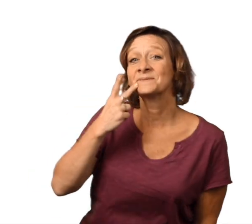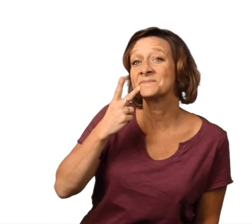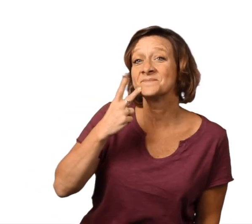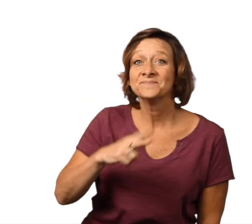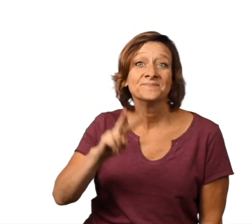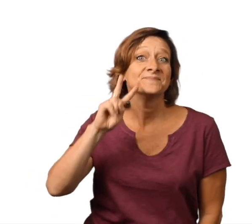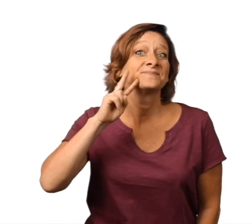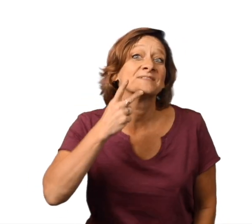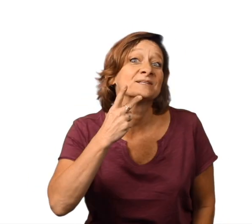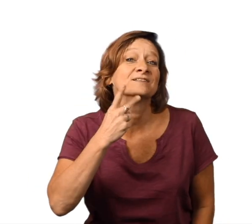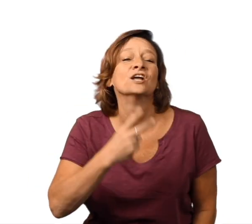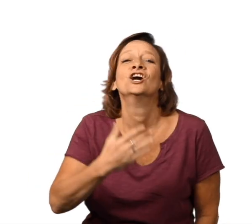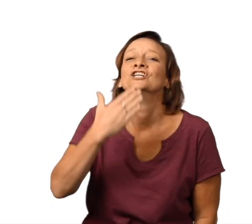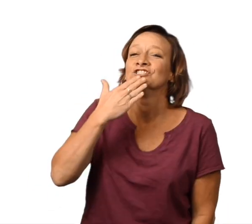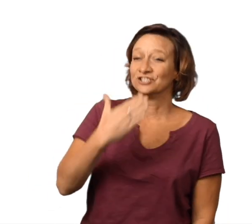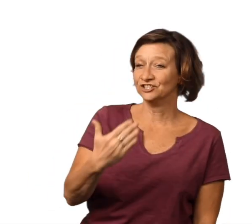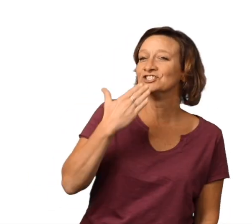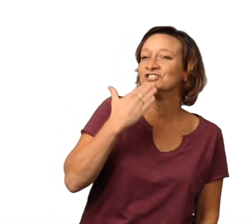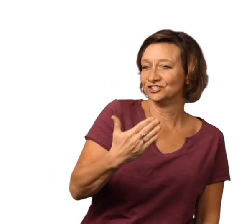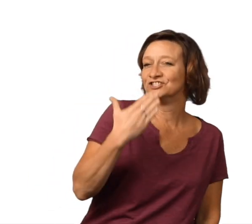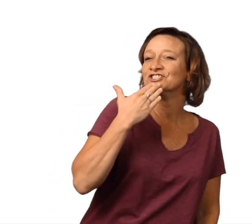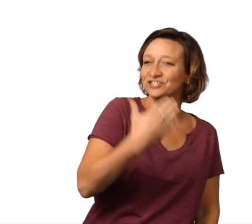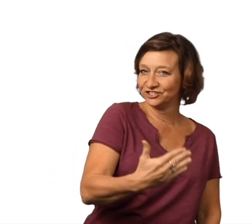Vegetables, vegetables. Good, good, good.